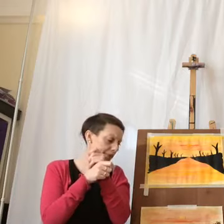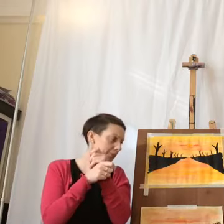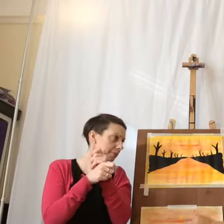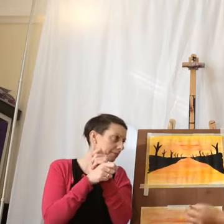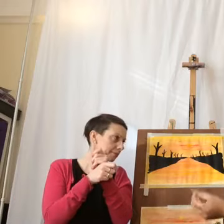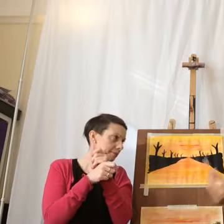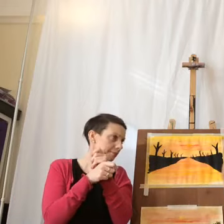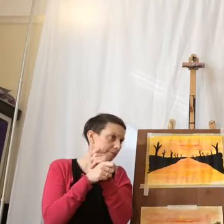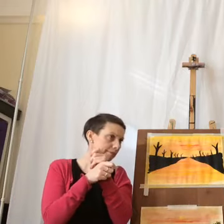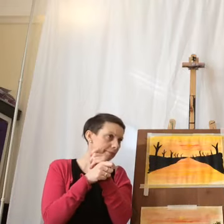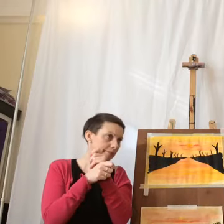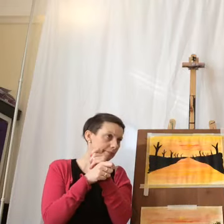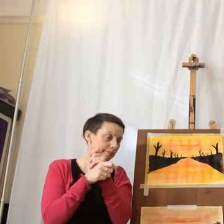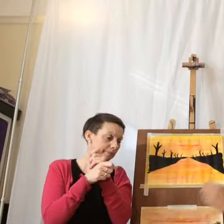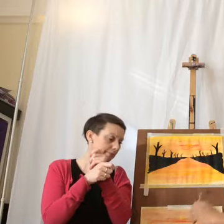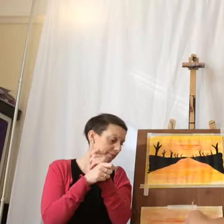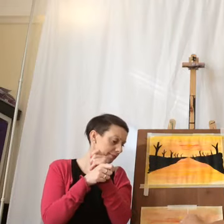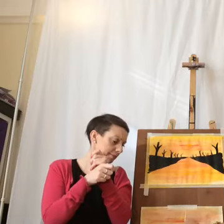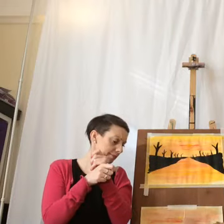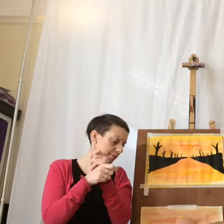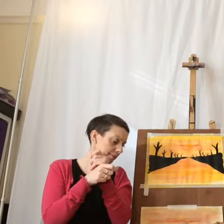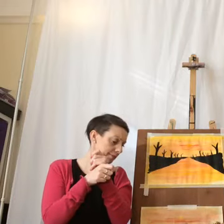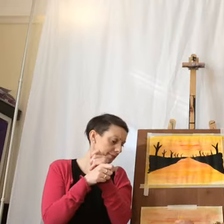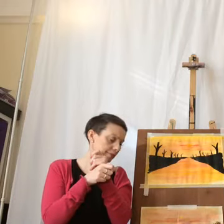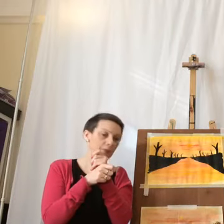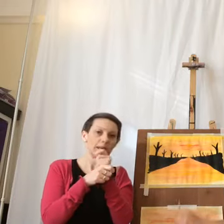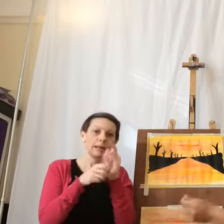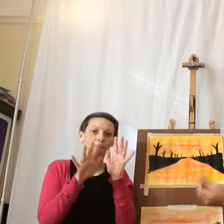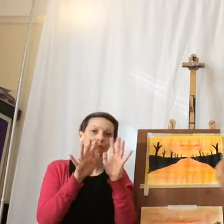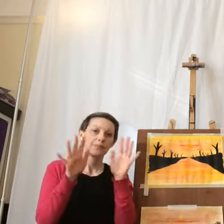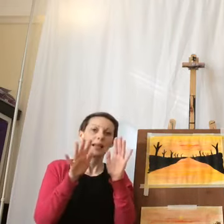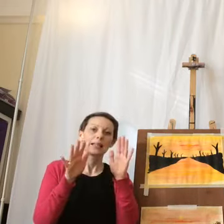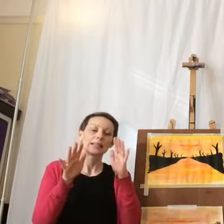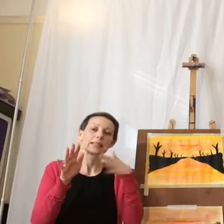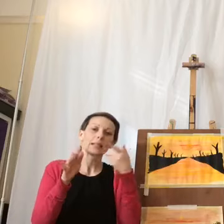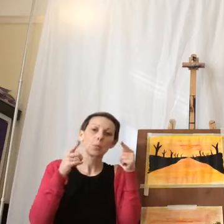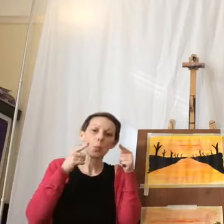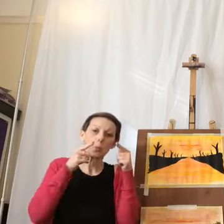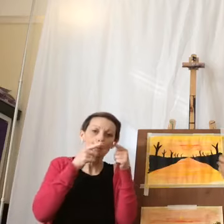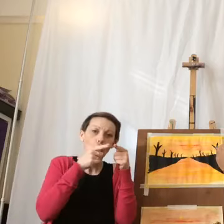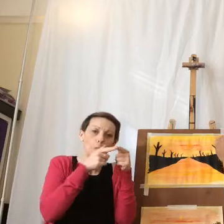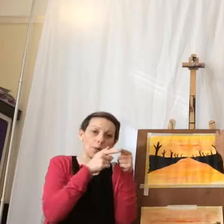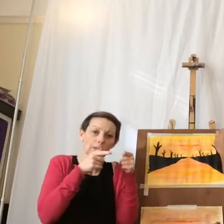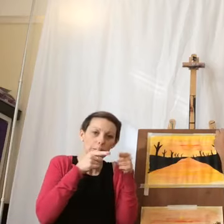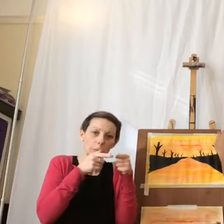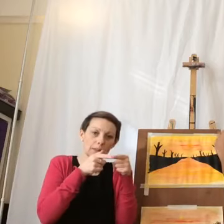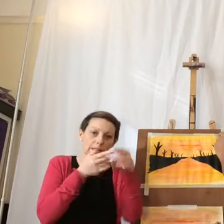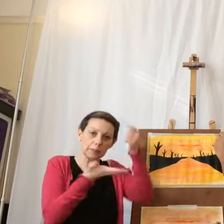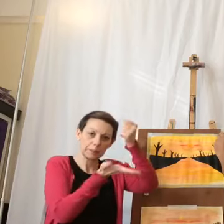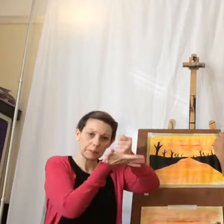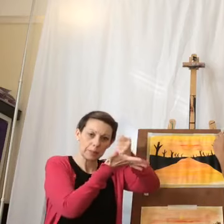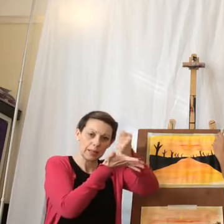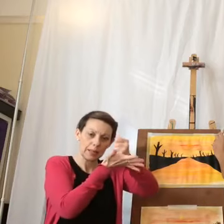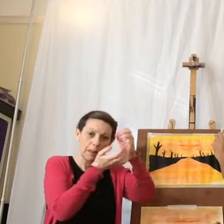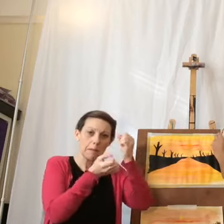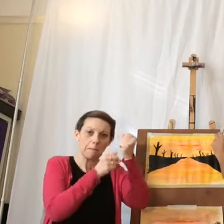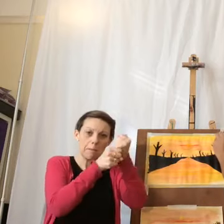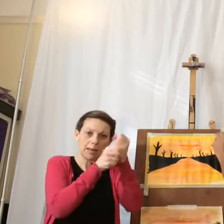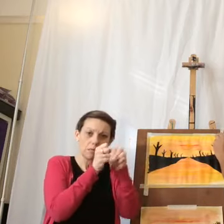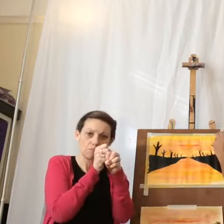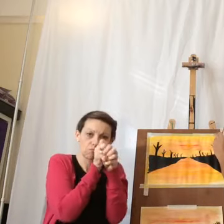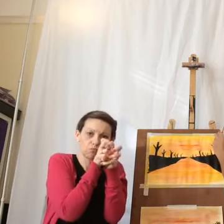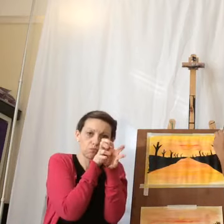instead of having a nice pointy brush like that, I'm going to splay it out a little bit so you can